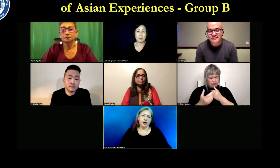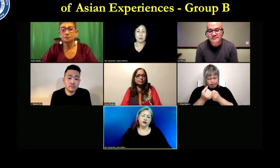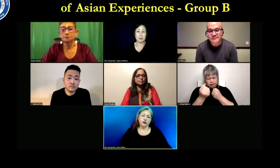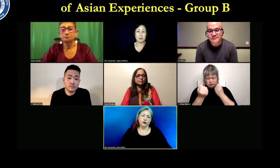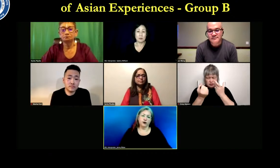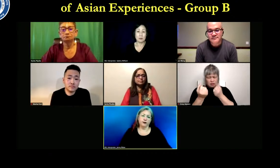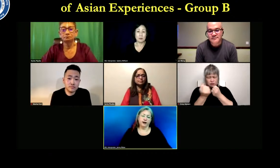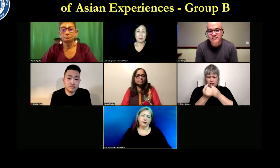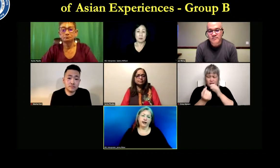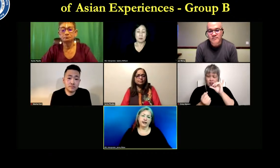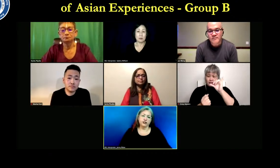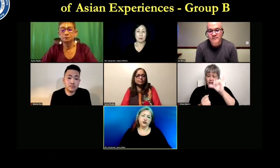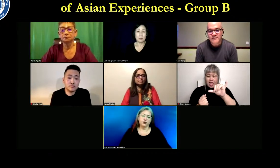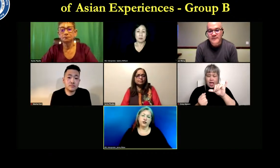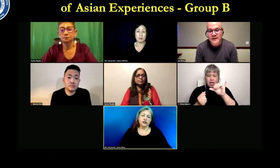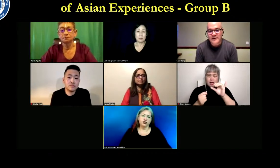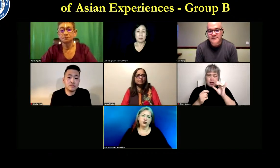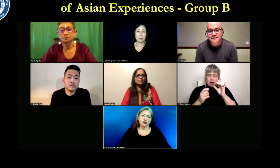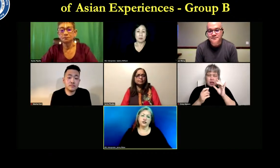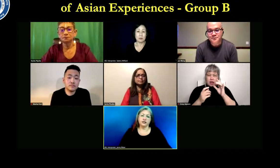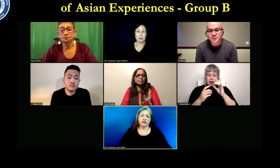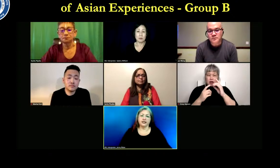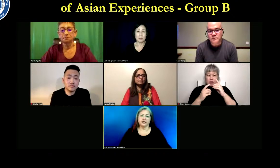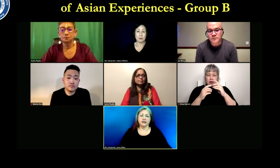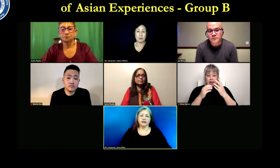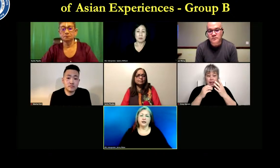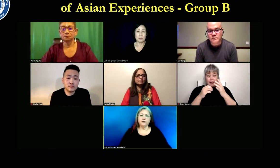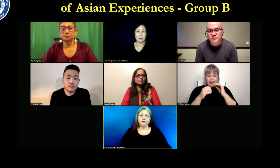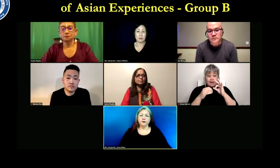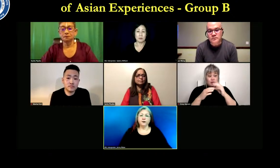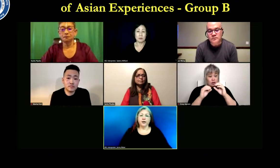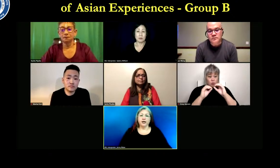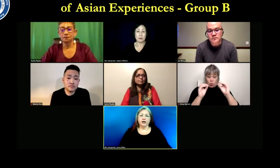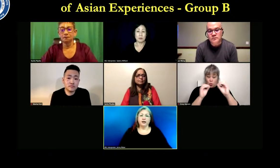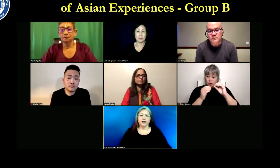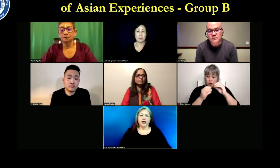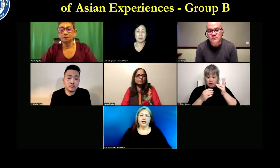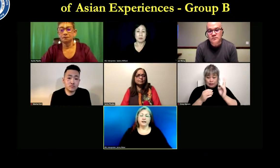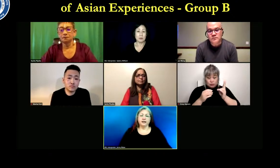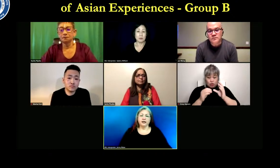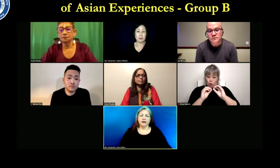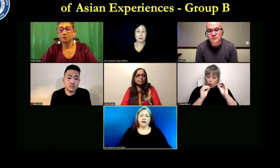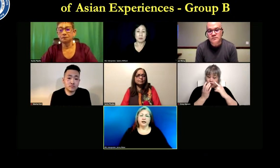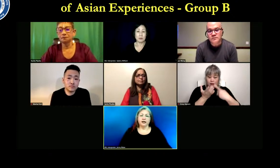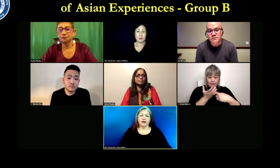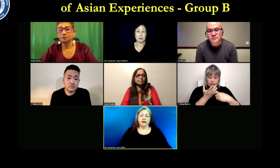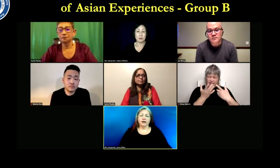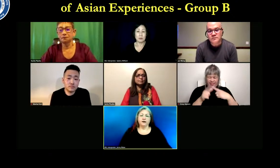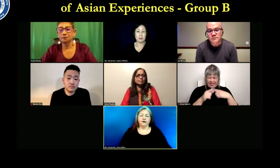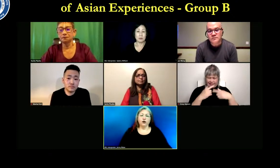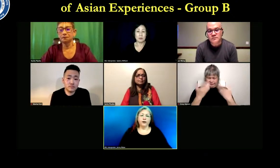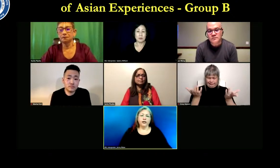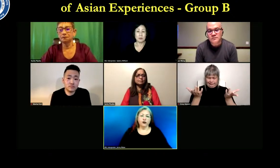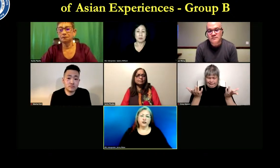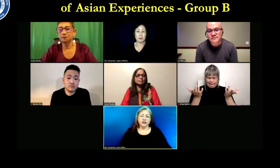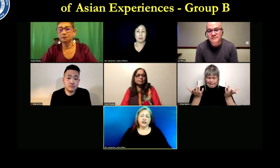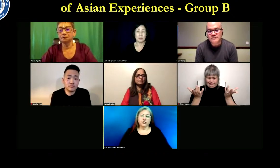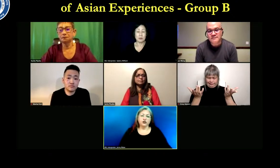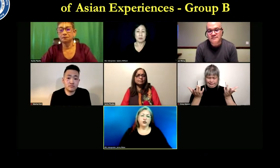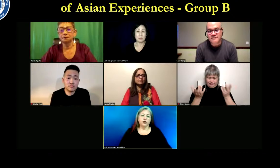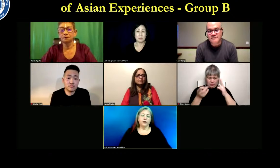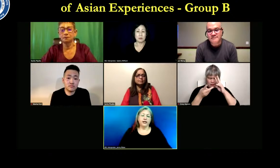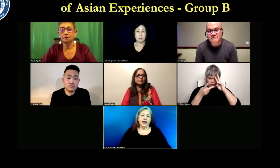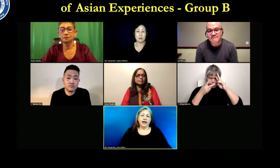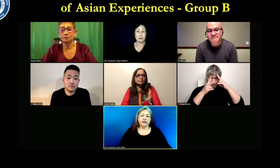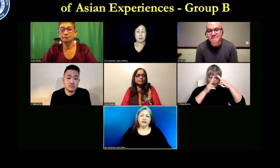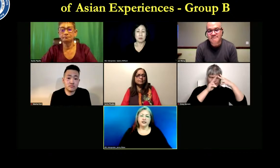more knowledgeable about Black history and their struggles and successes, that if nobody learns the